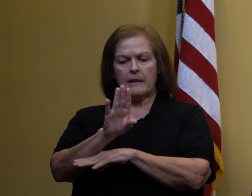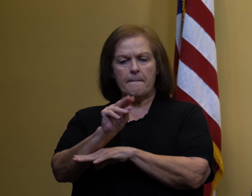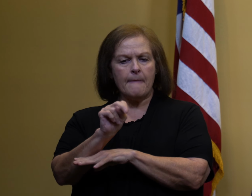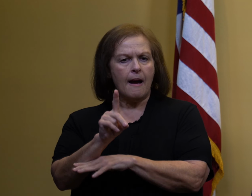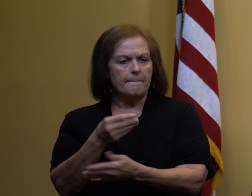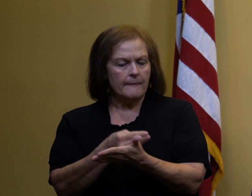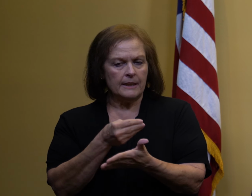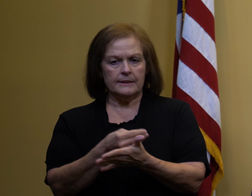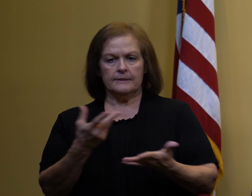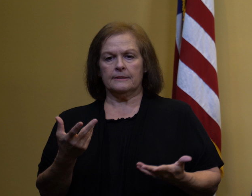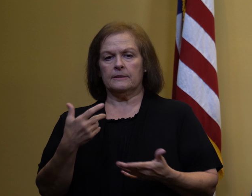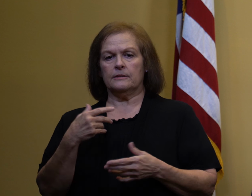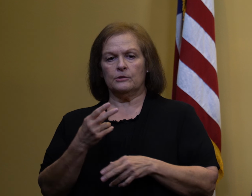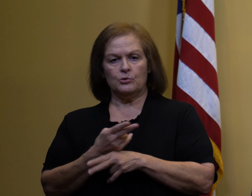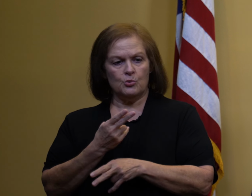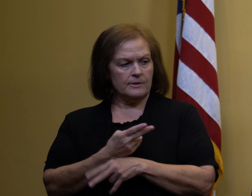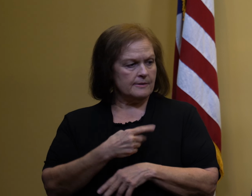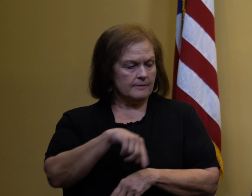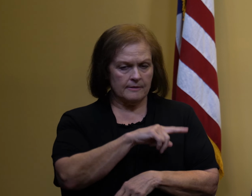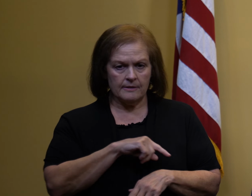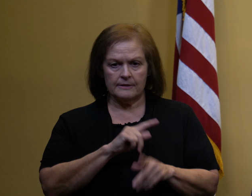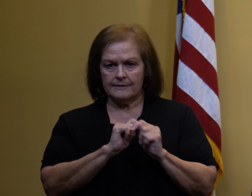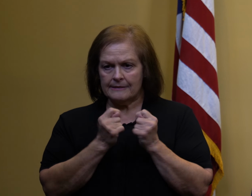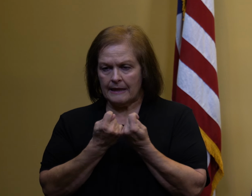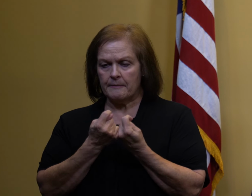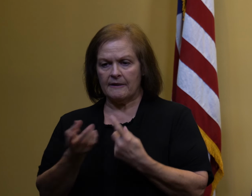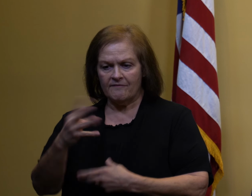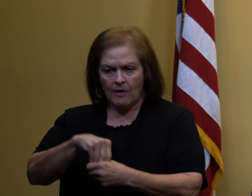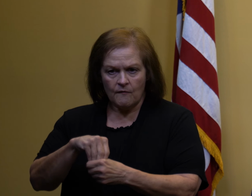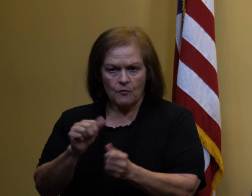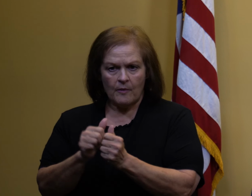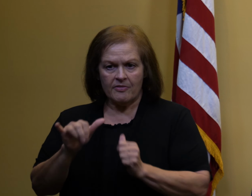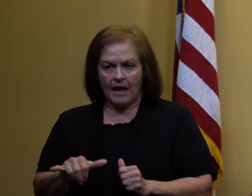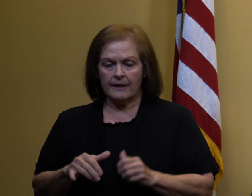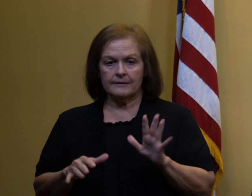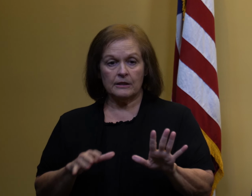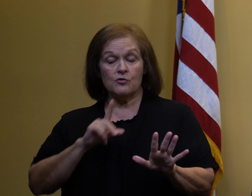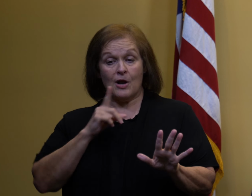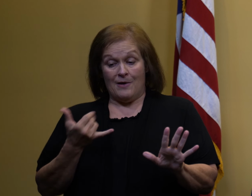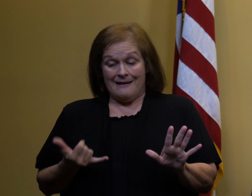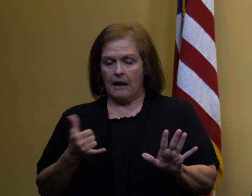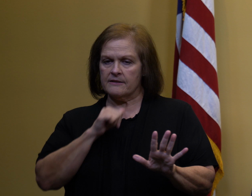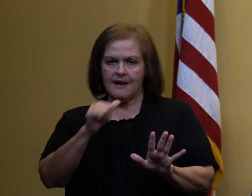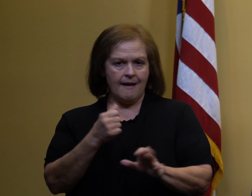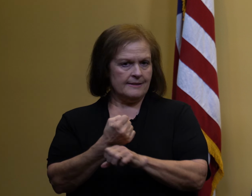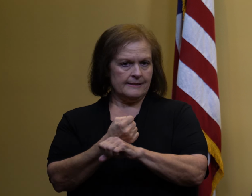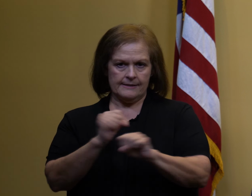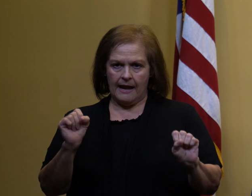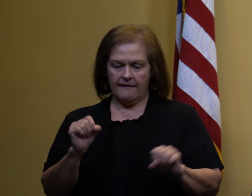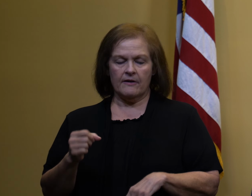utilizing all aspects of our team, being engaged. It is not safe at this time. We're